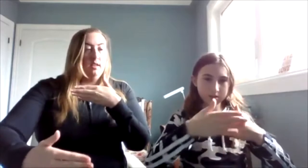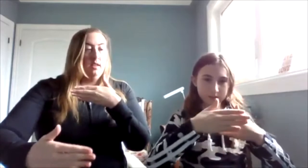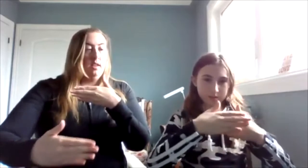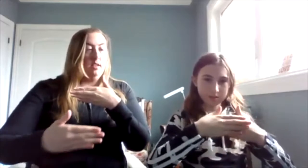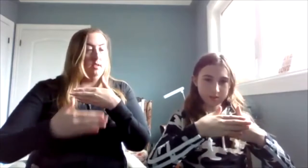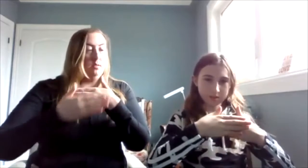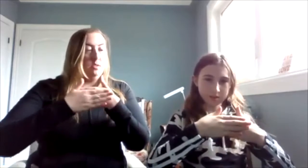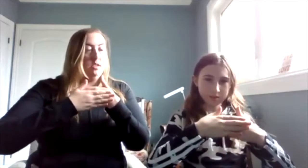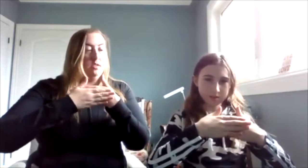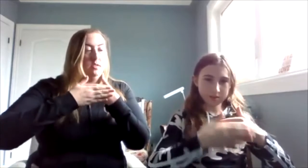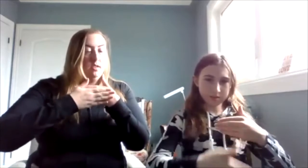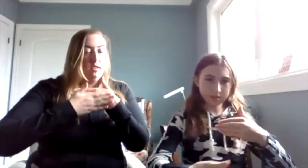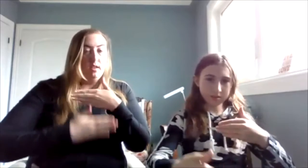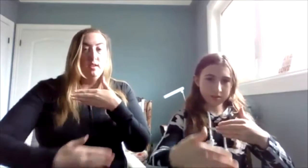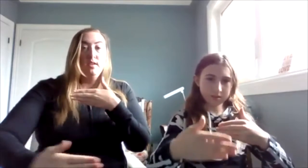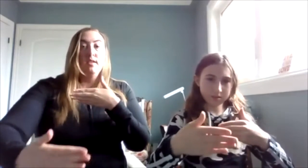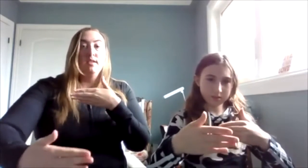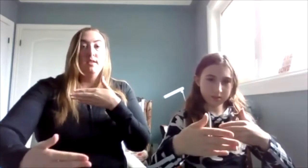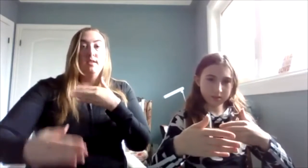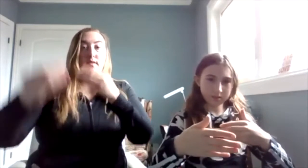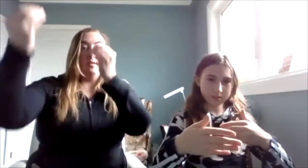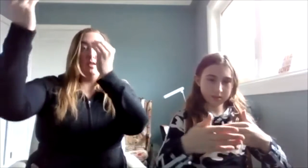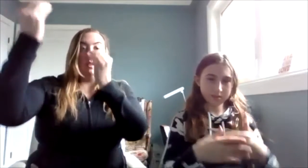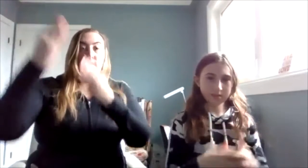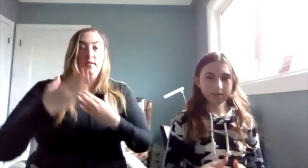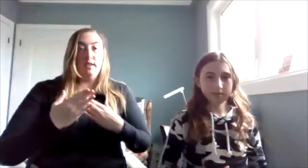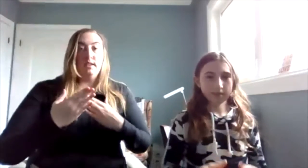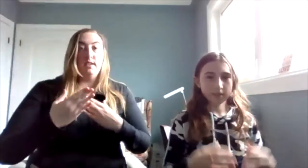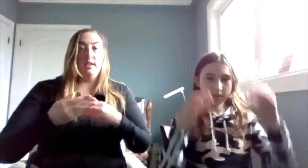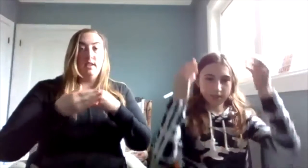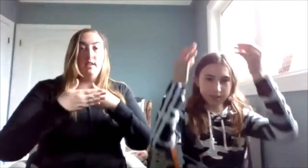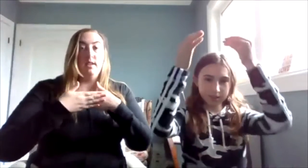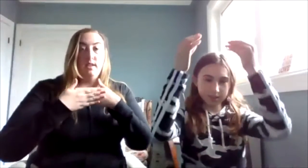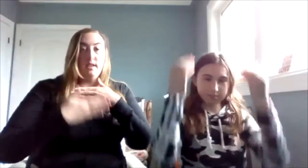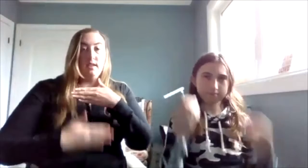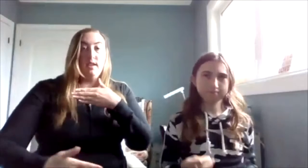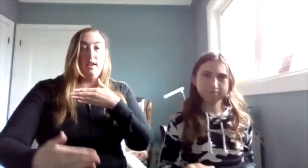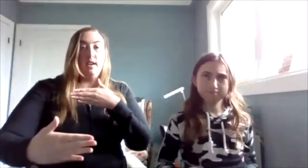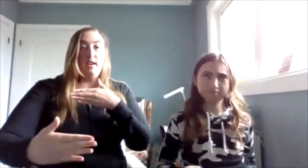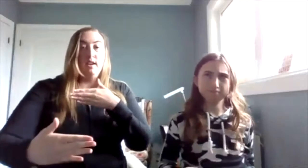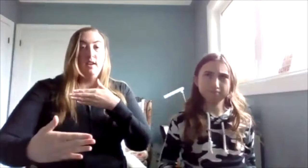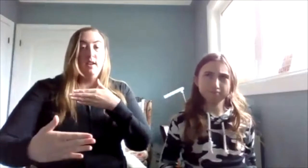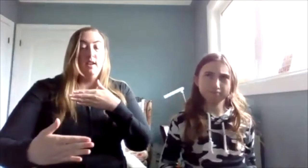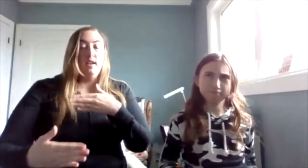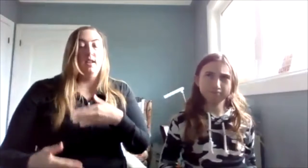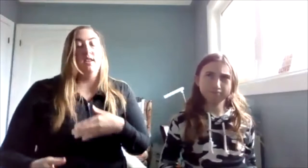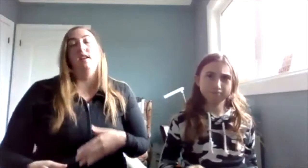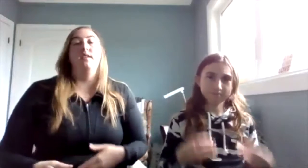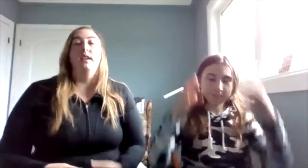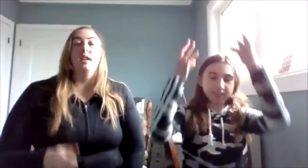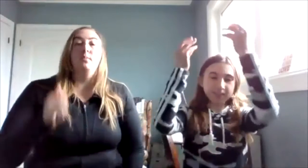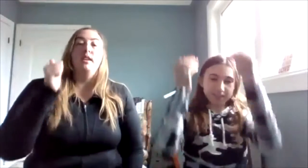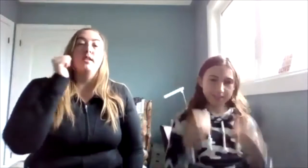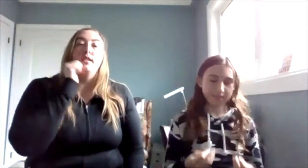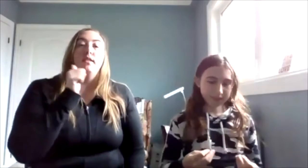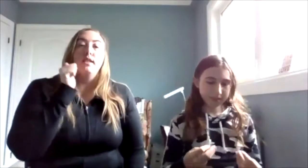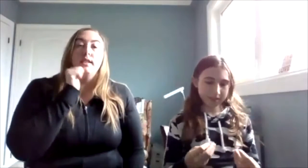Yeah, just once though. So give us this day. And then our daily bread, you're going to do this. This